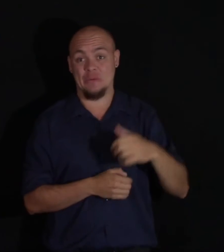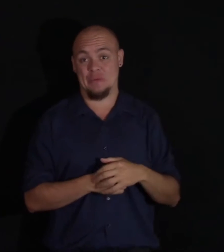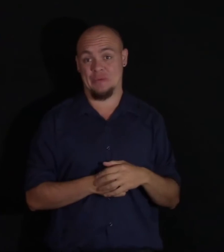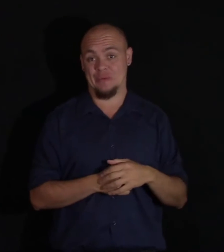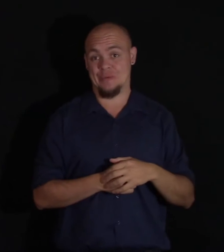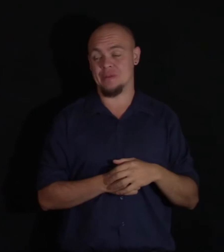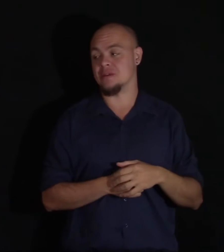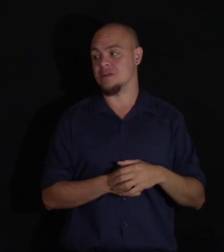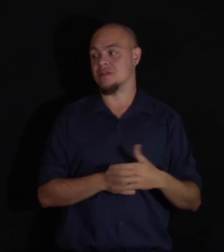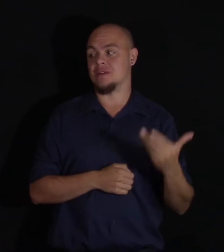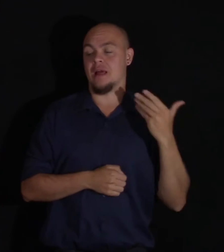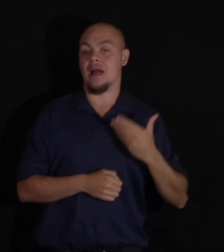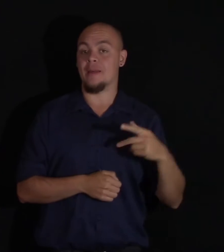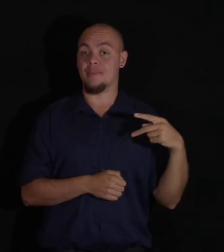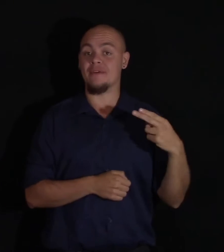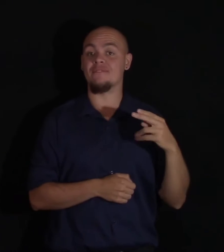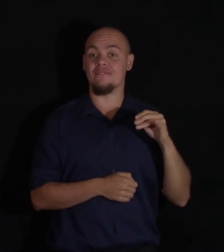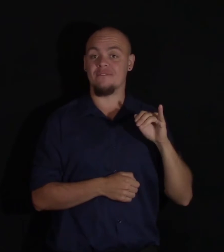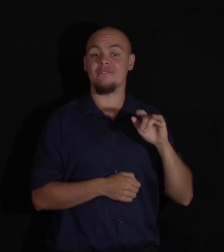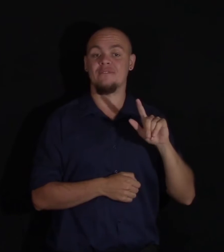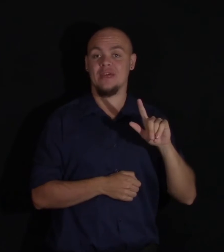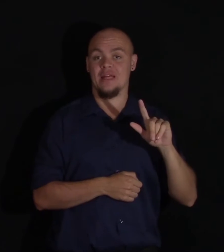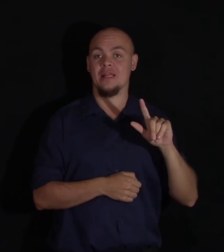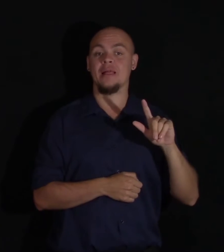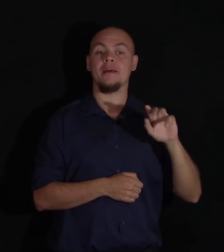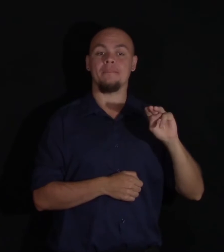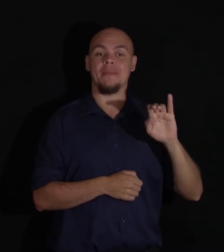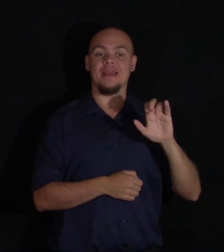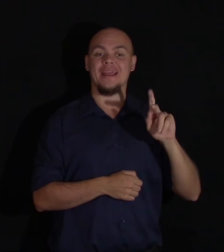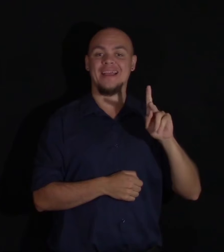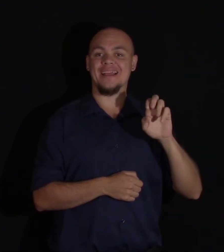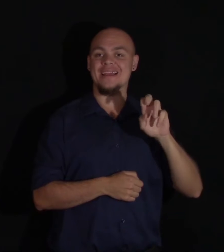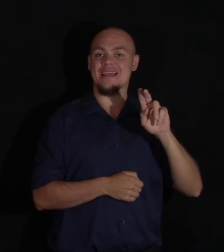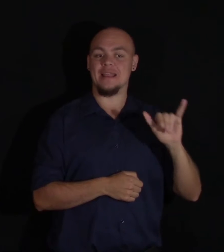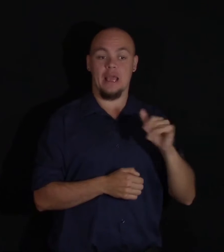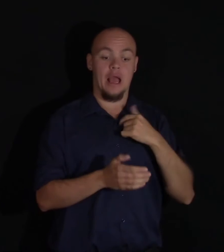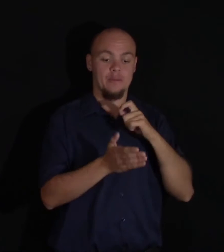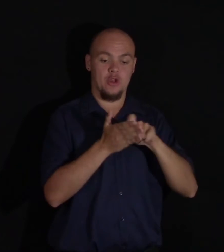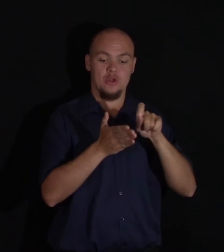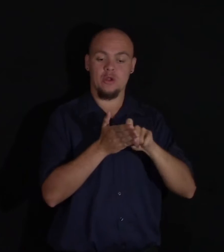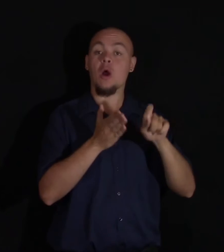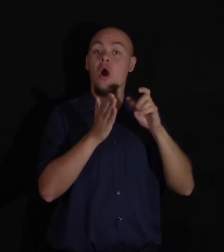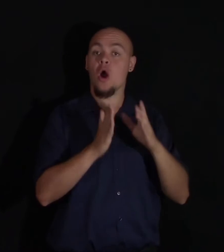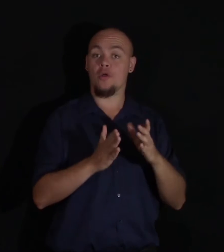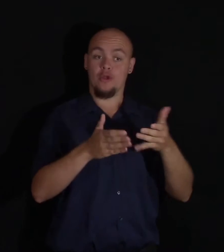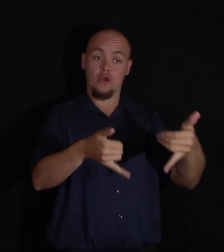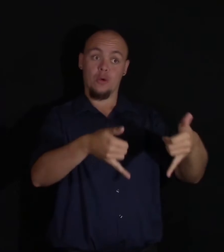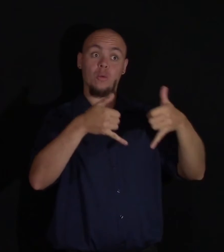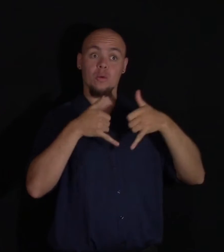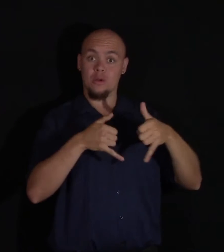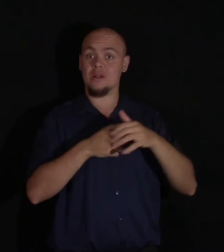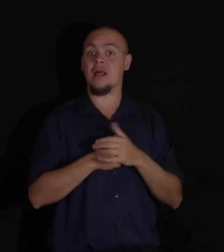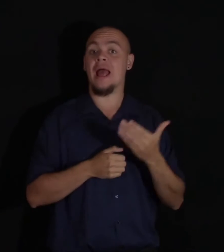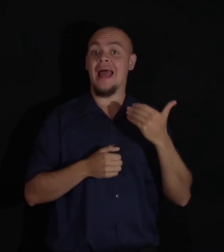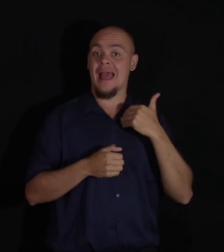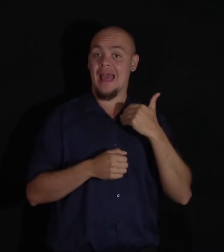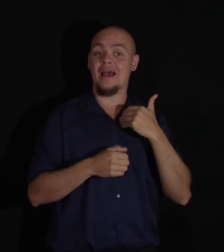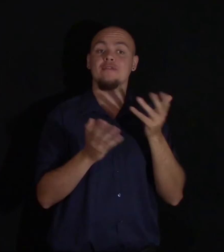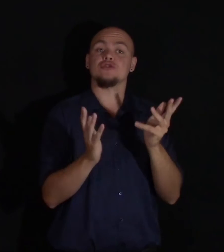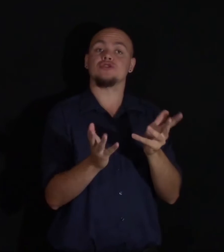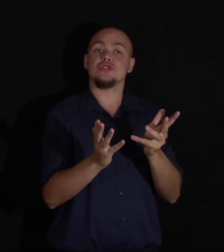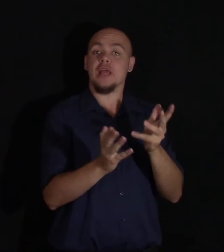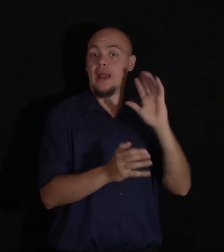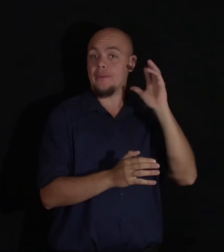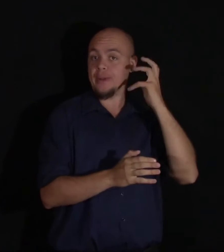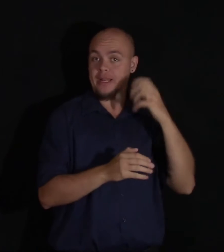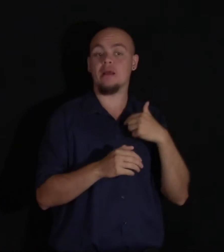I'm Phil McKinney. I'm an award-winning author. I host an award-winning nationally syndicated talk radio show.